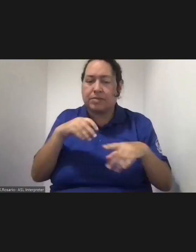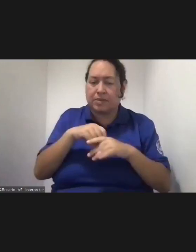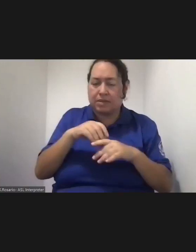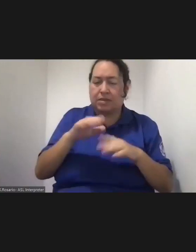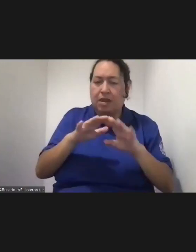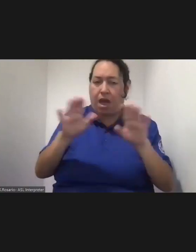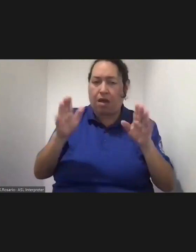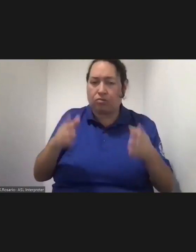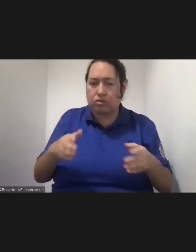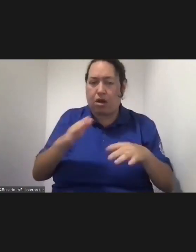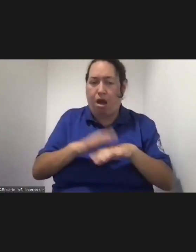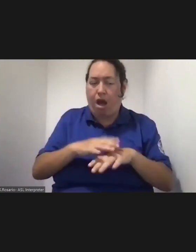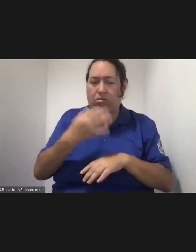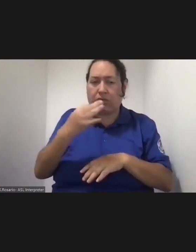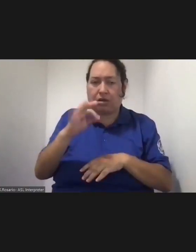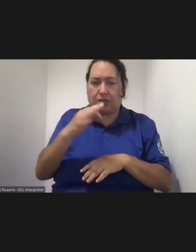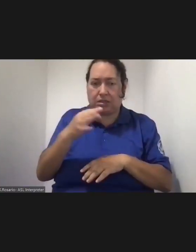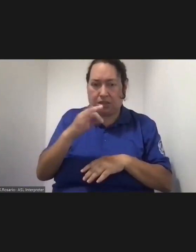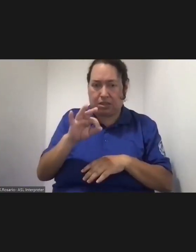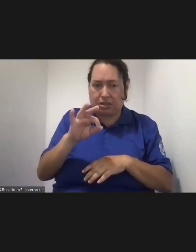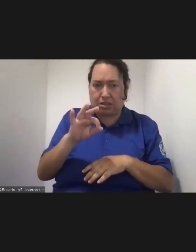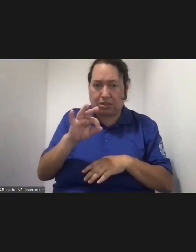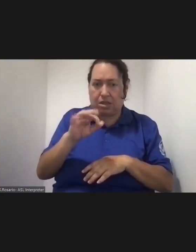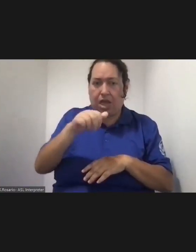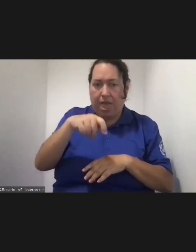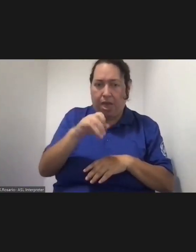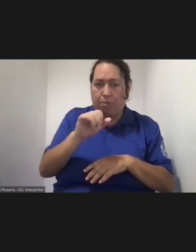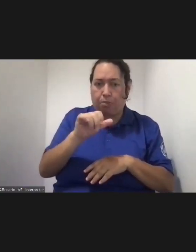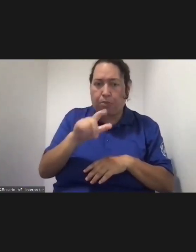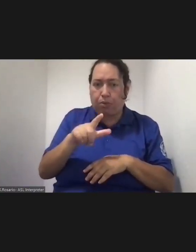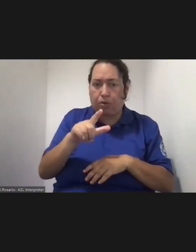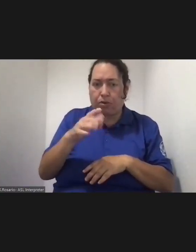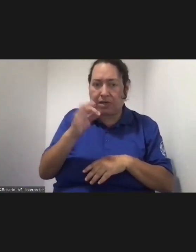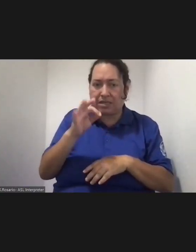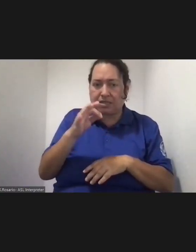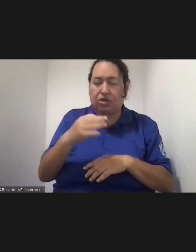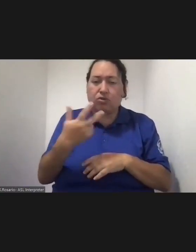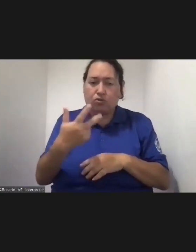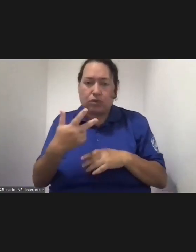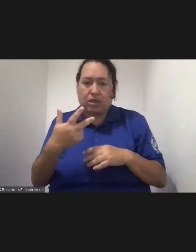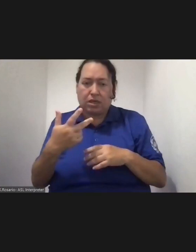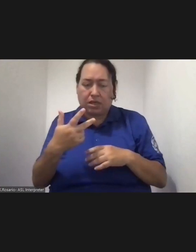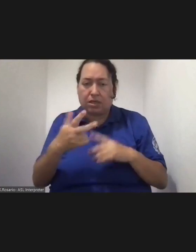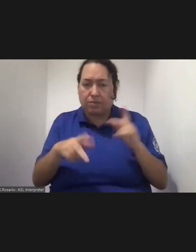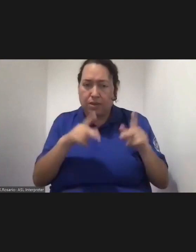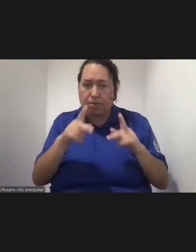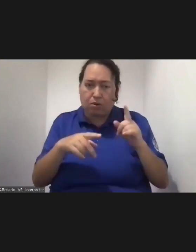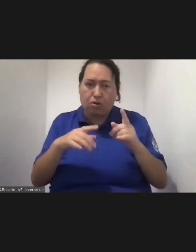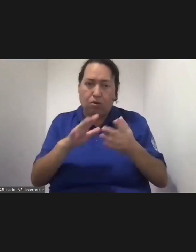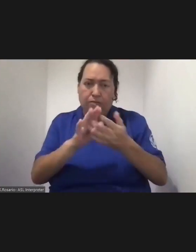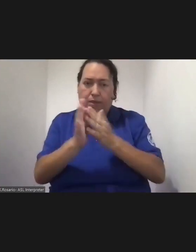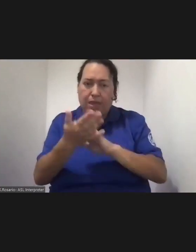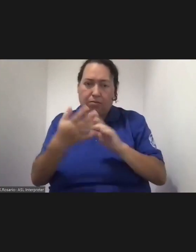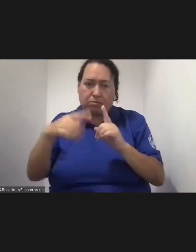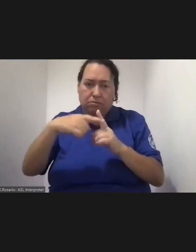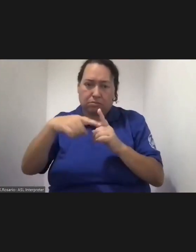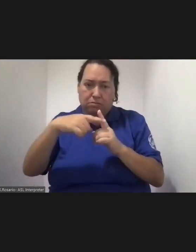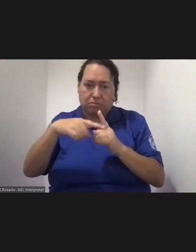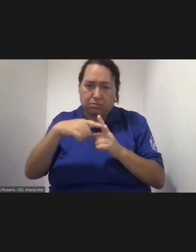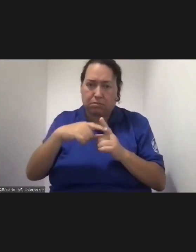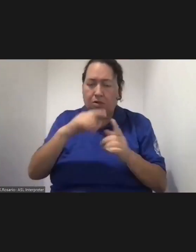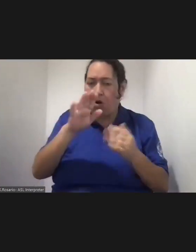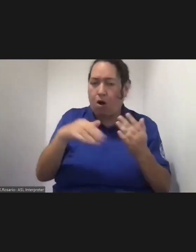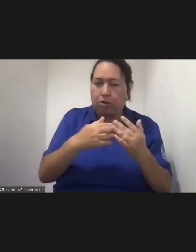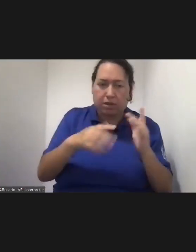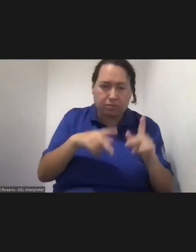on the 19th of April. 3 individuals at the party tested positive, and all these individuals